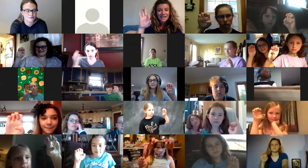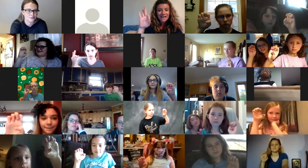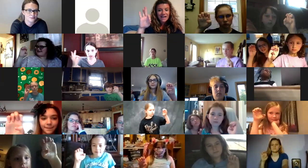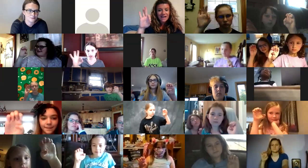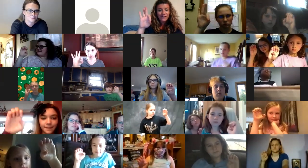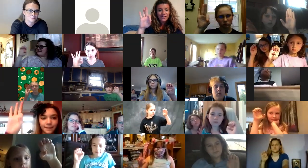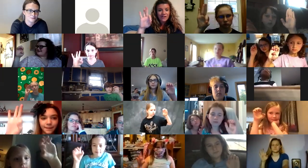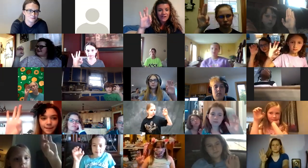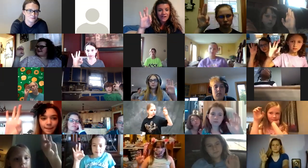F,